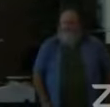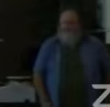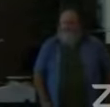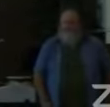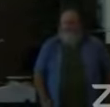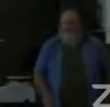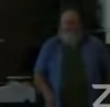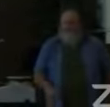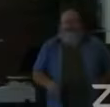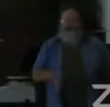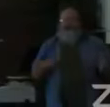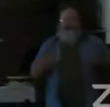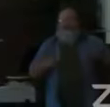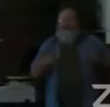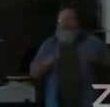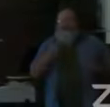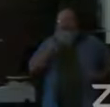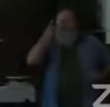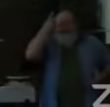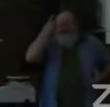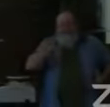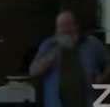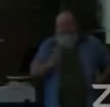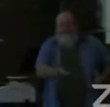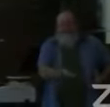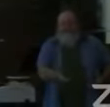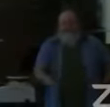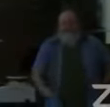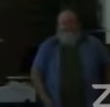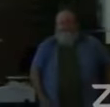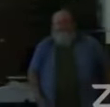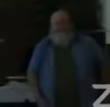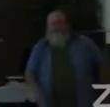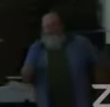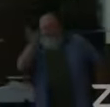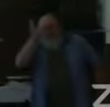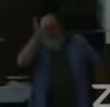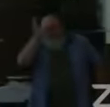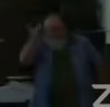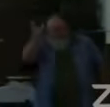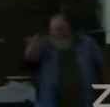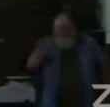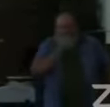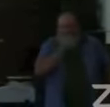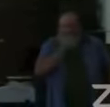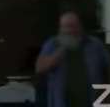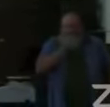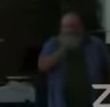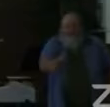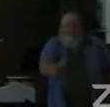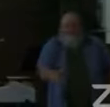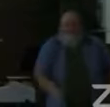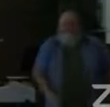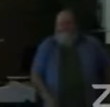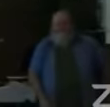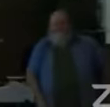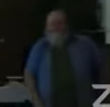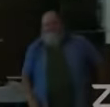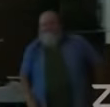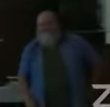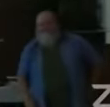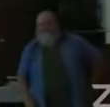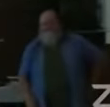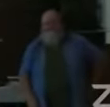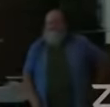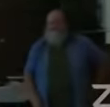proud grandparents do we have here? Yeah, okay. How many of you boast about your grandkids? How many of you cannot look on